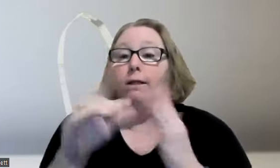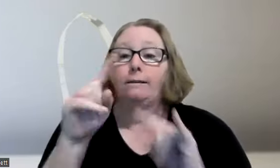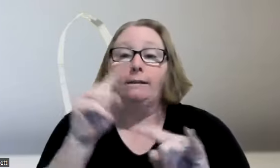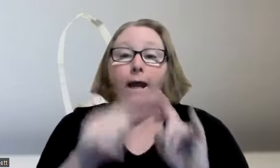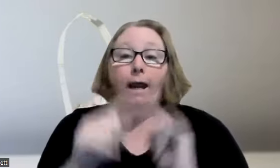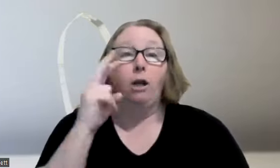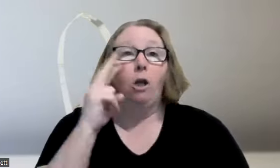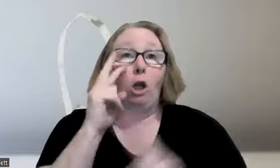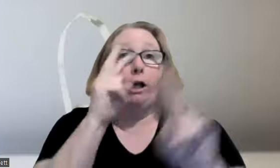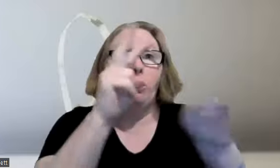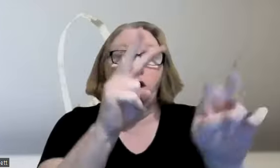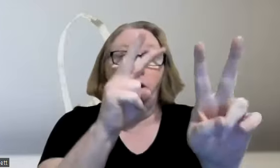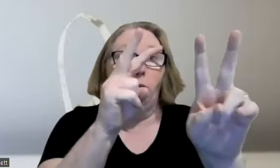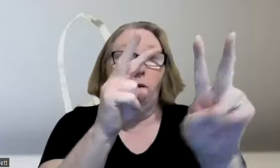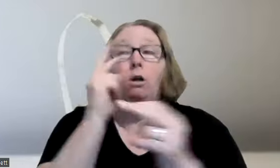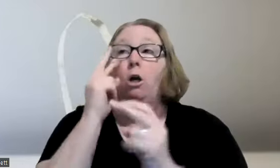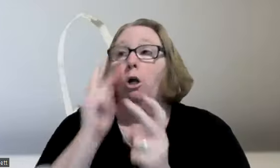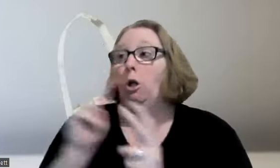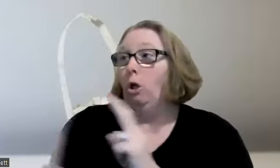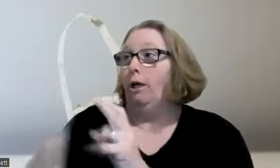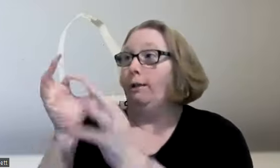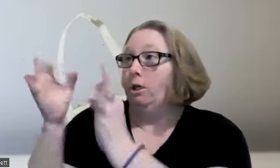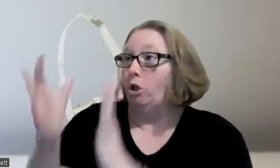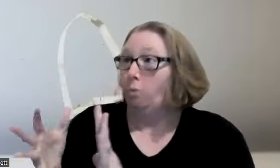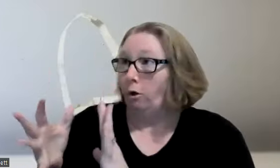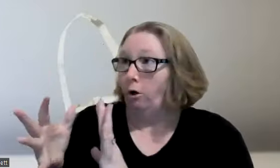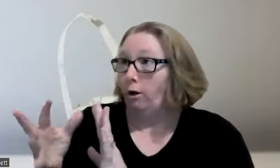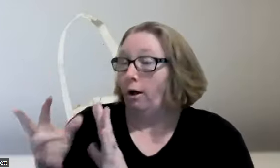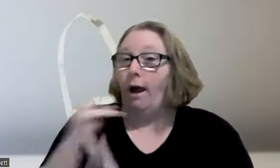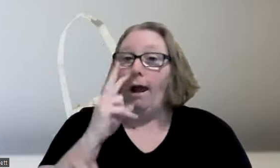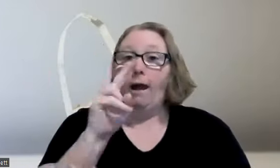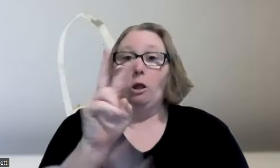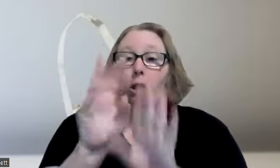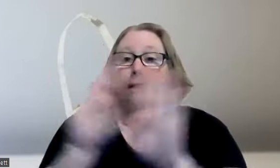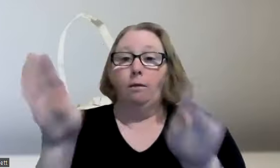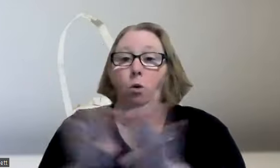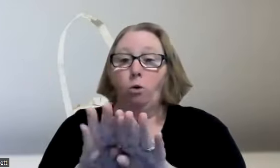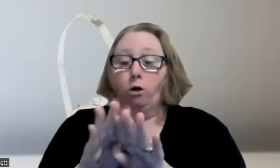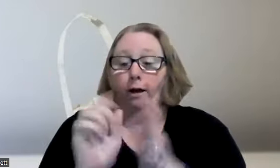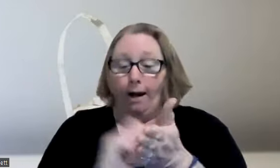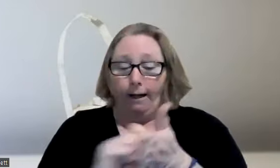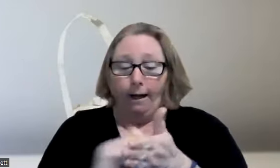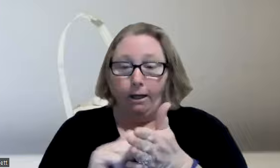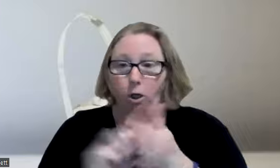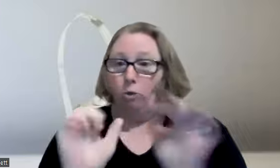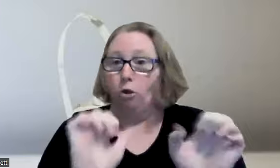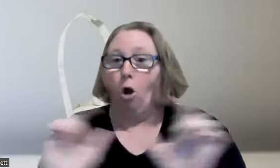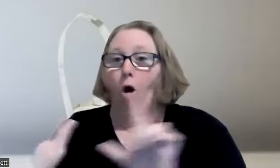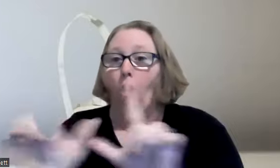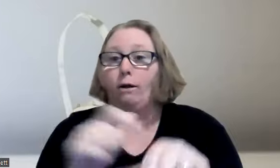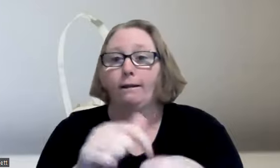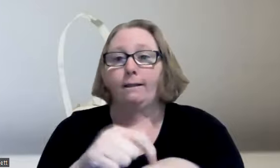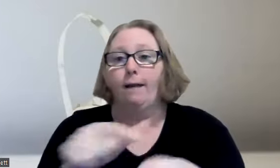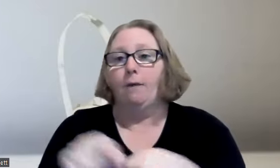students can't look at you, look at the interpreter, and look at the board and take notes all at the same